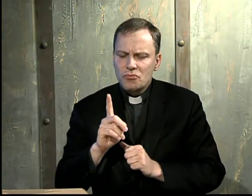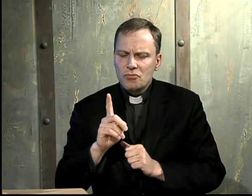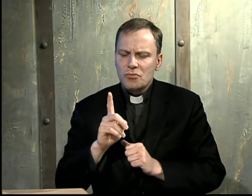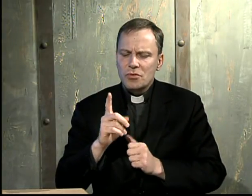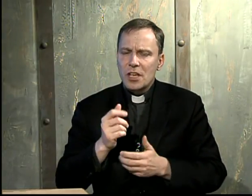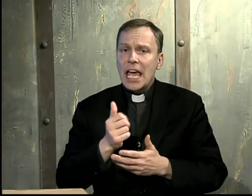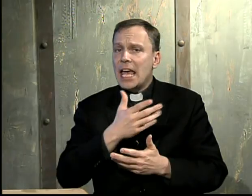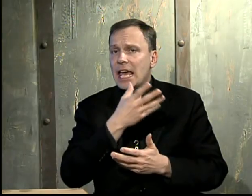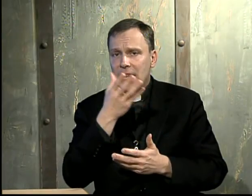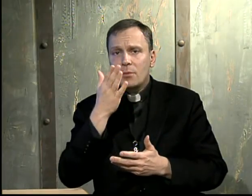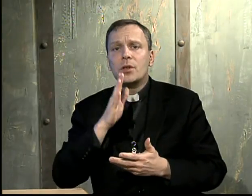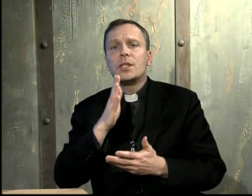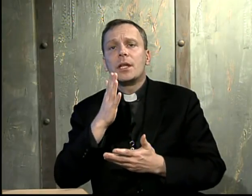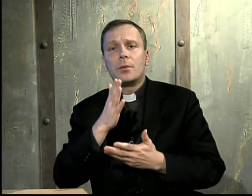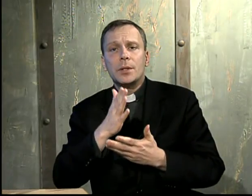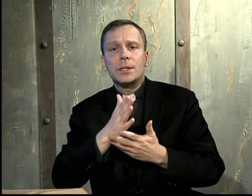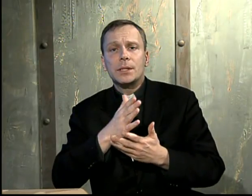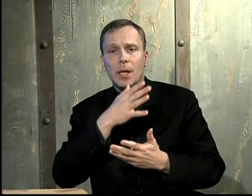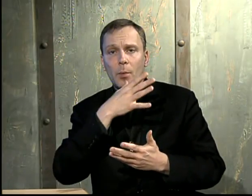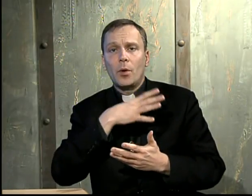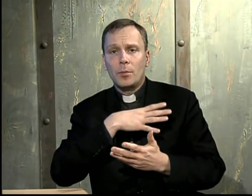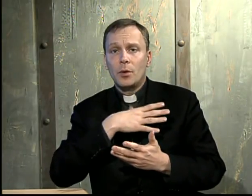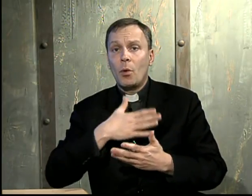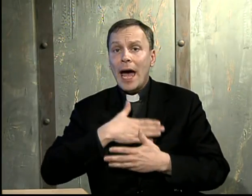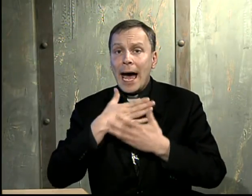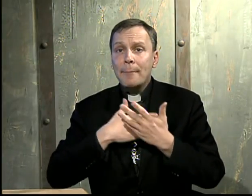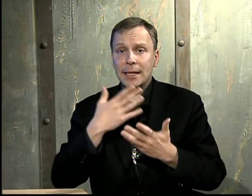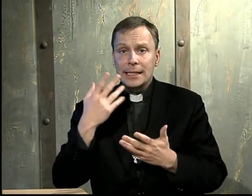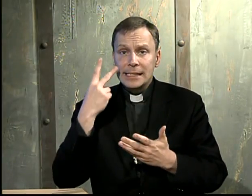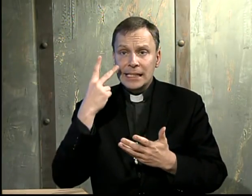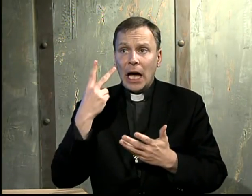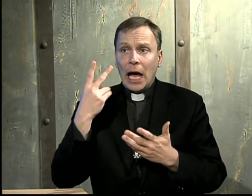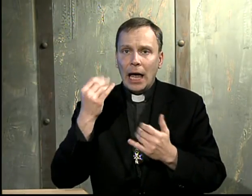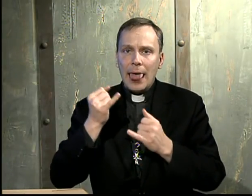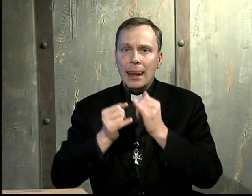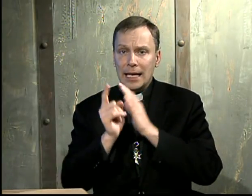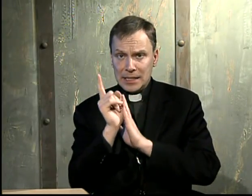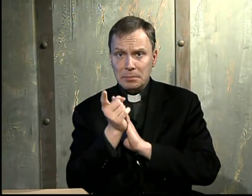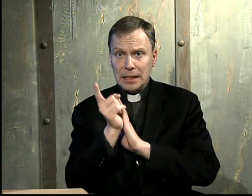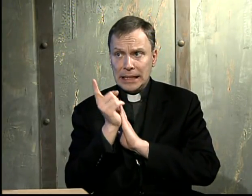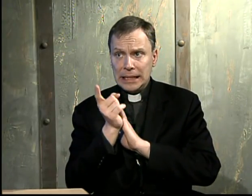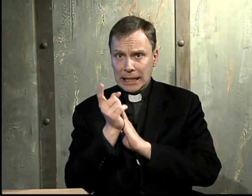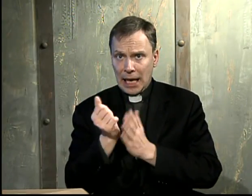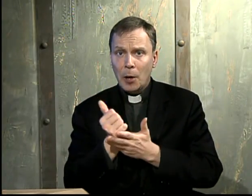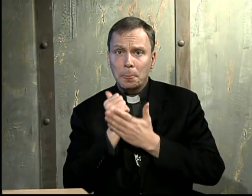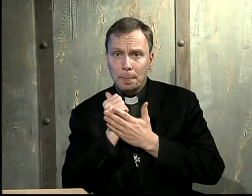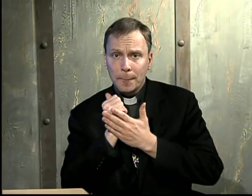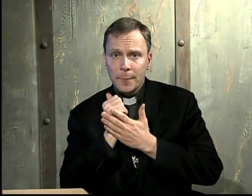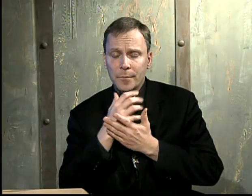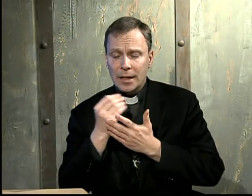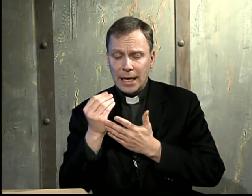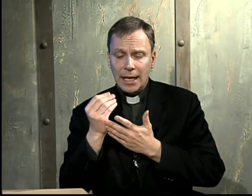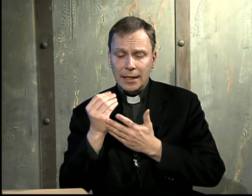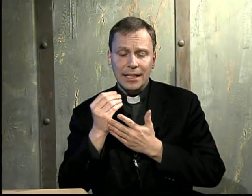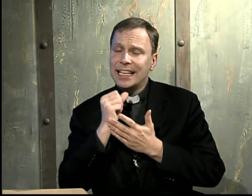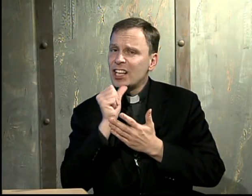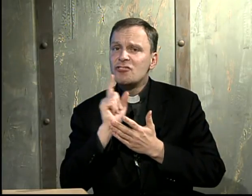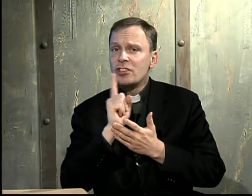My parents were never mean or rude to these women. And some women were happy to see this